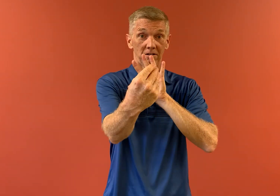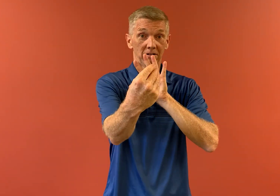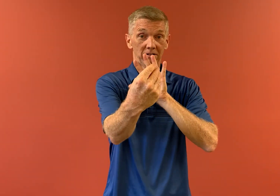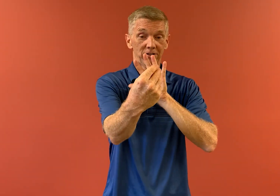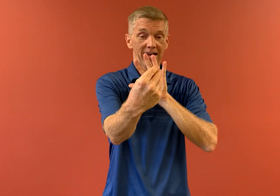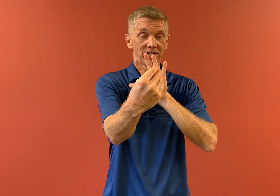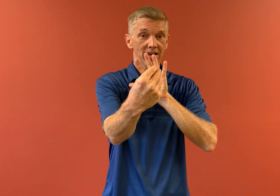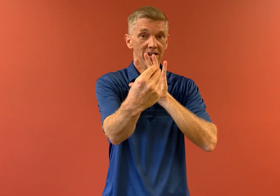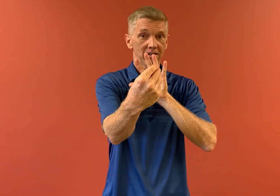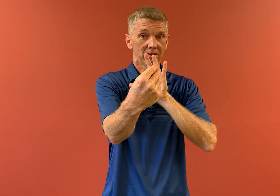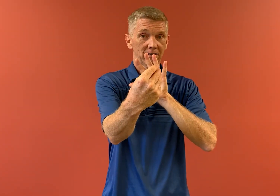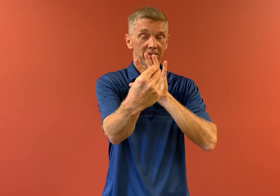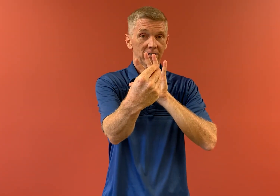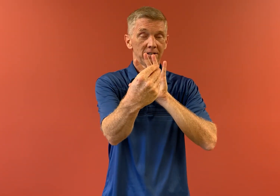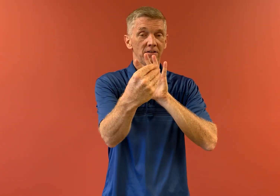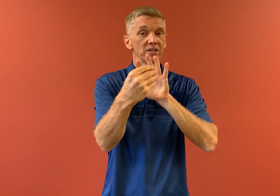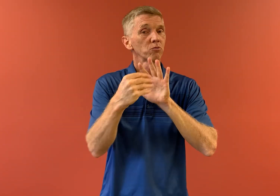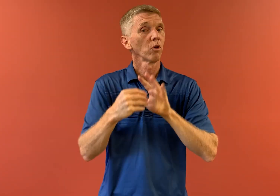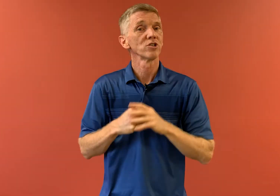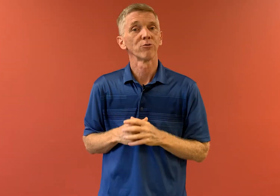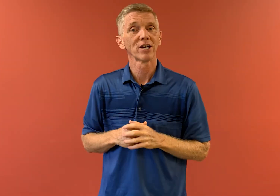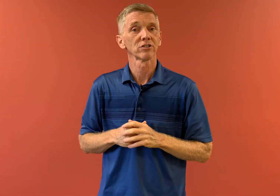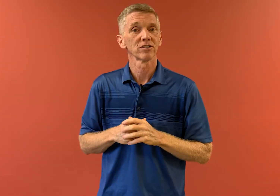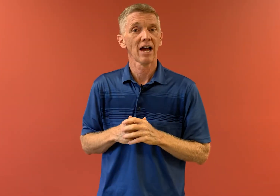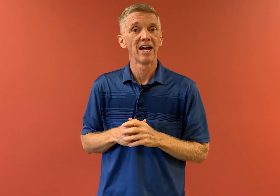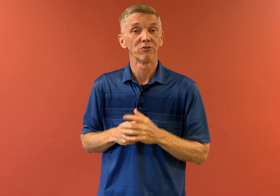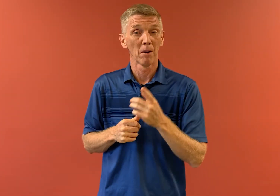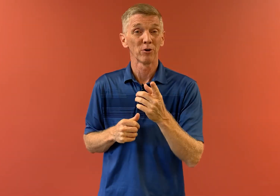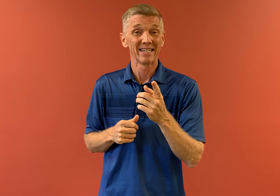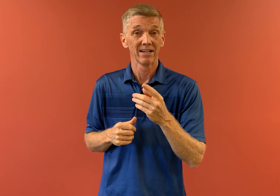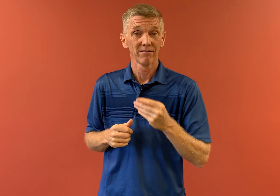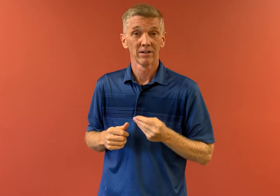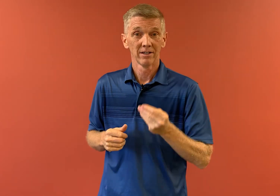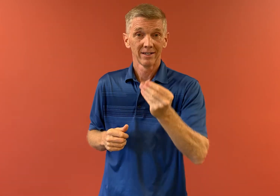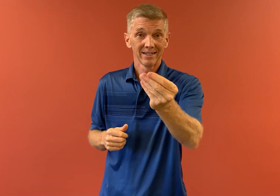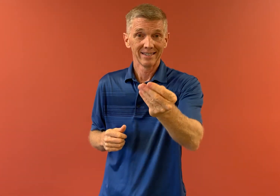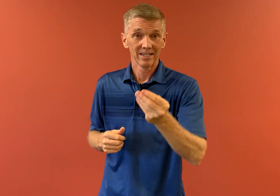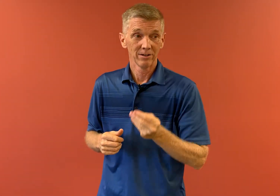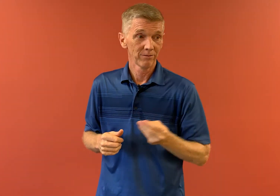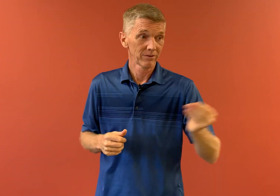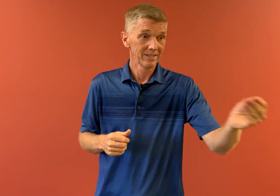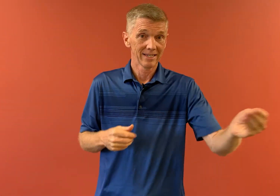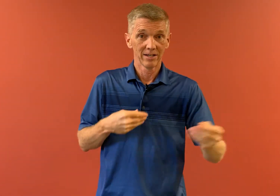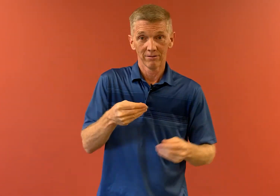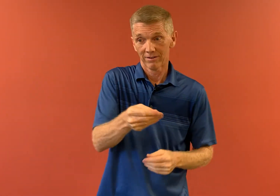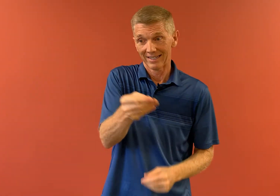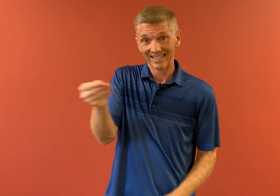Did you catch that? This is one of those directional signs. Remember, give, give, give,